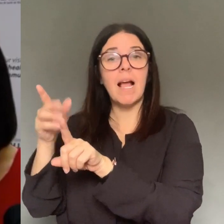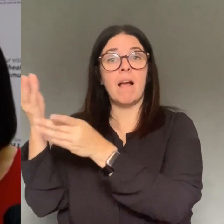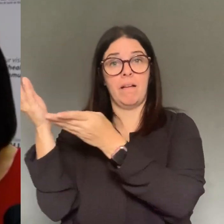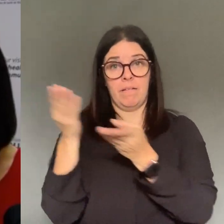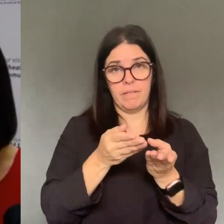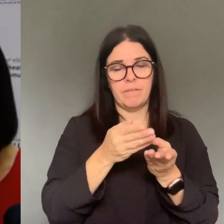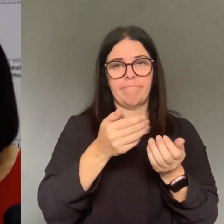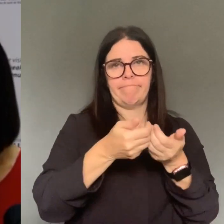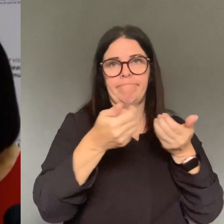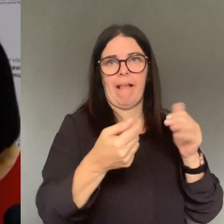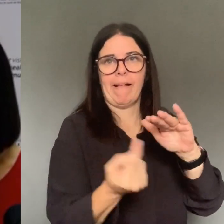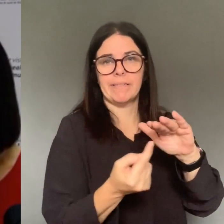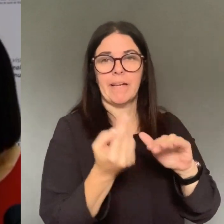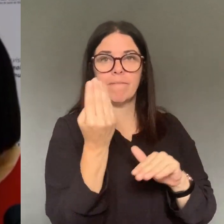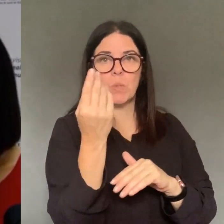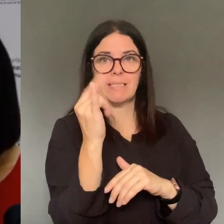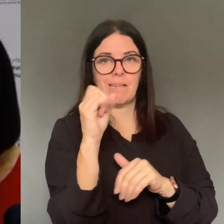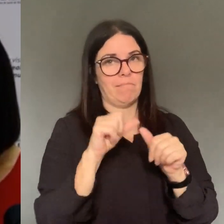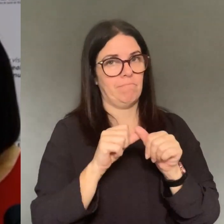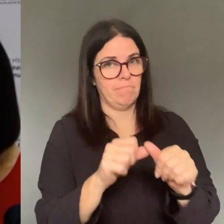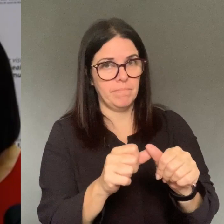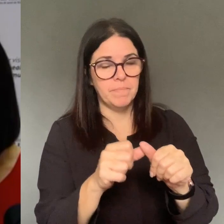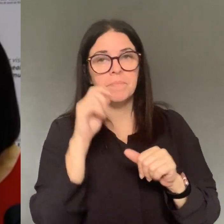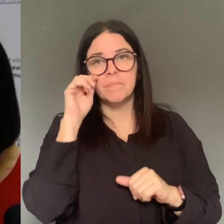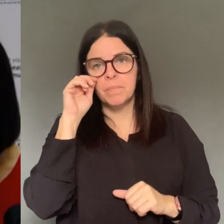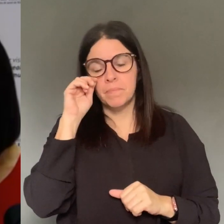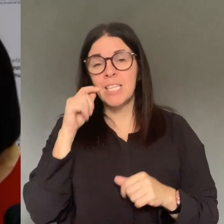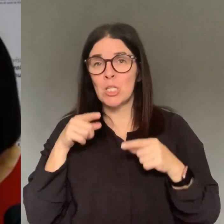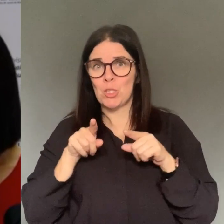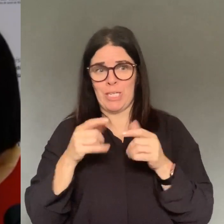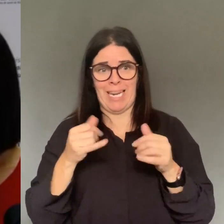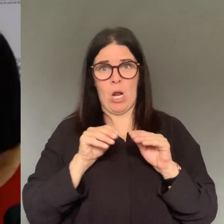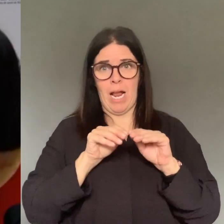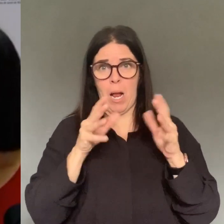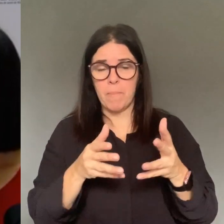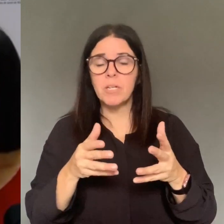the admission. During the outbreaks, testing